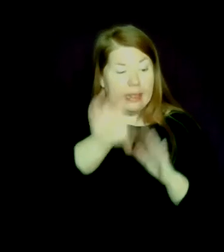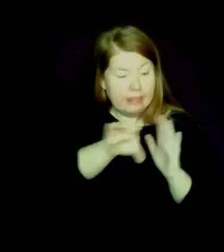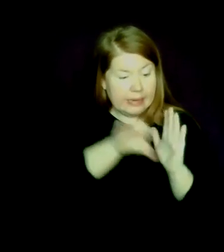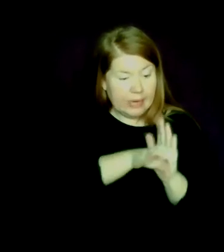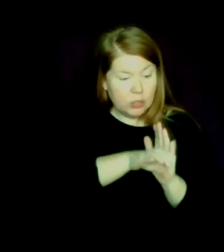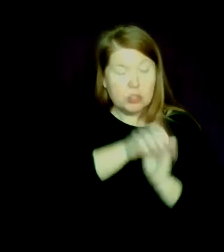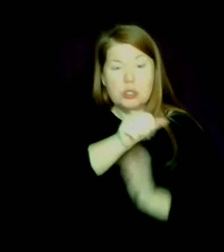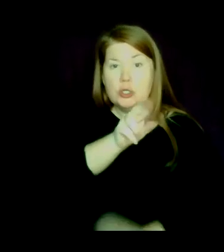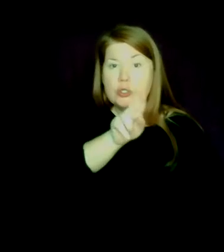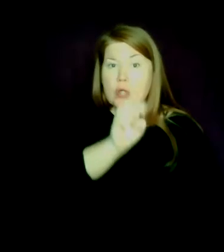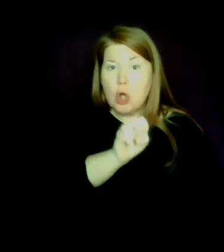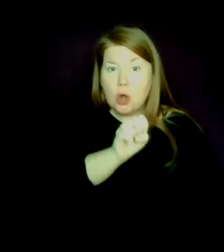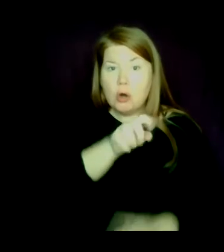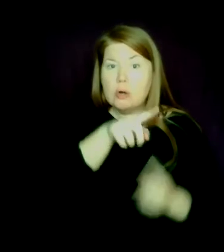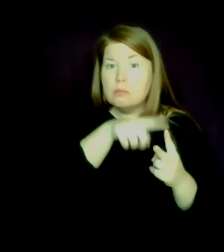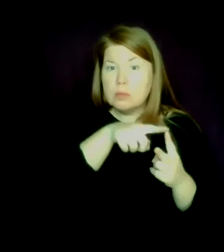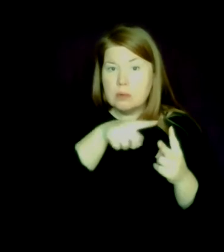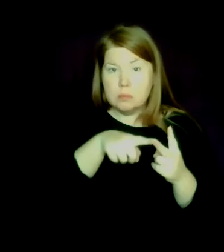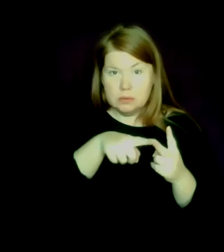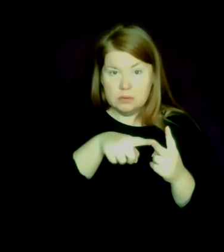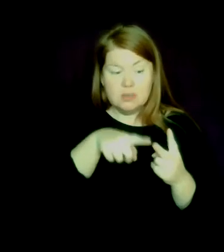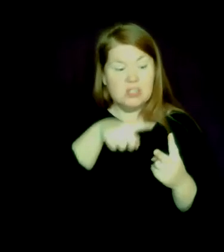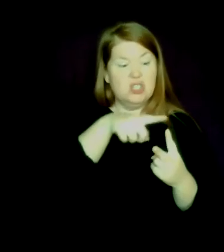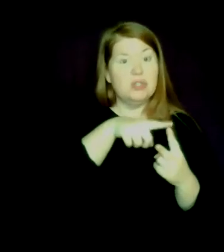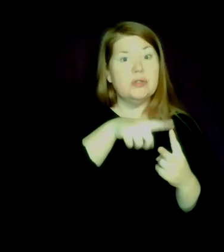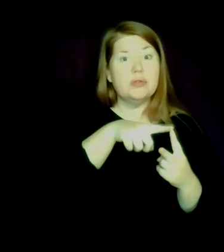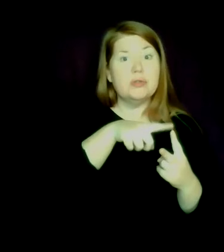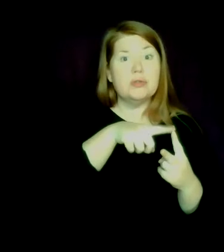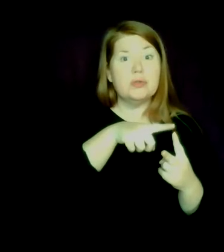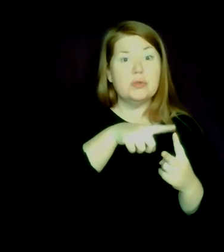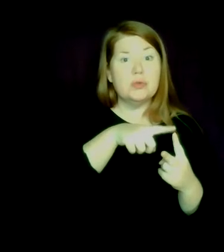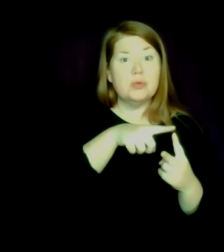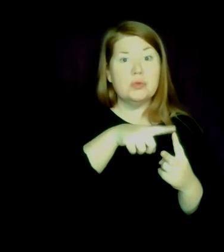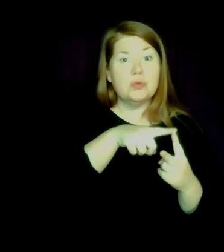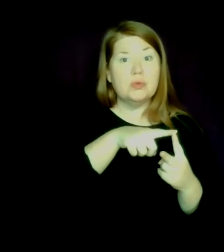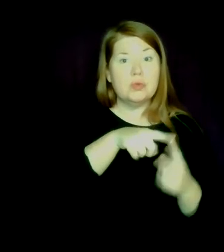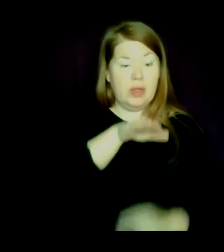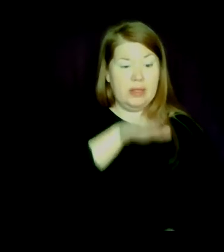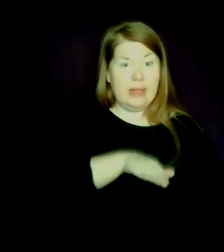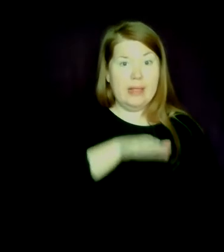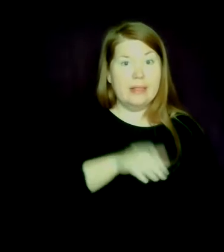are. Yes, the character in the story are the little